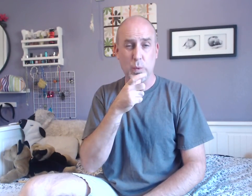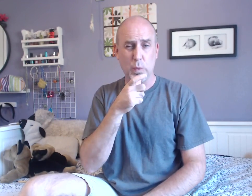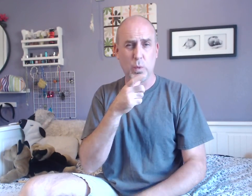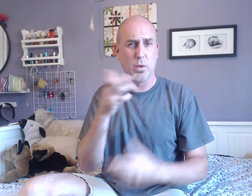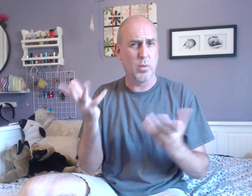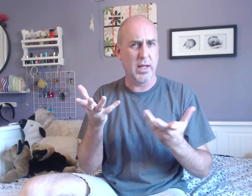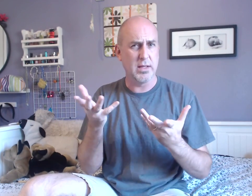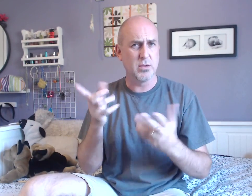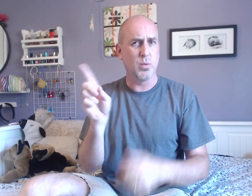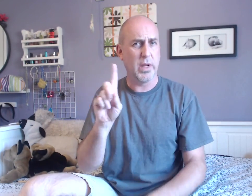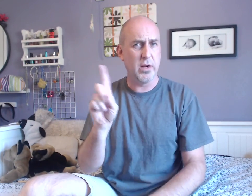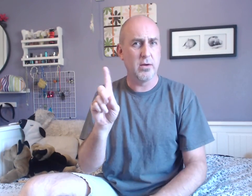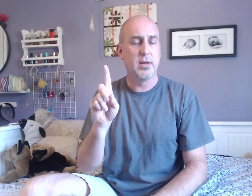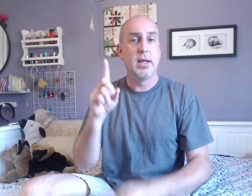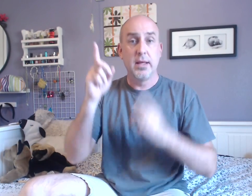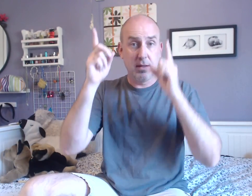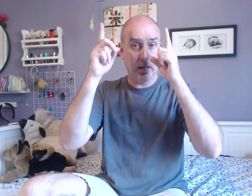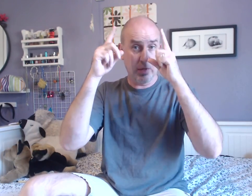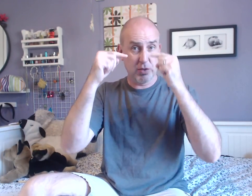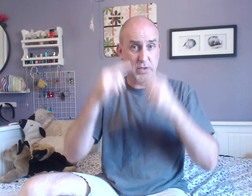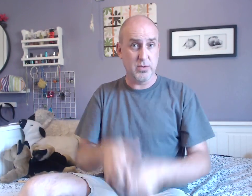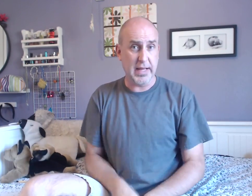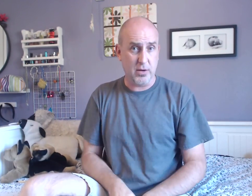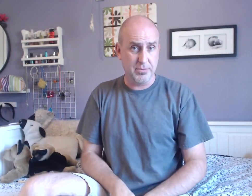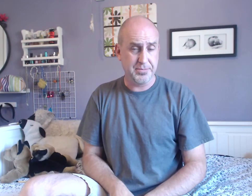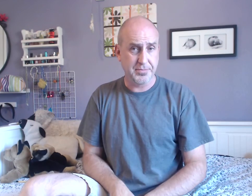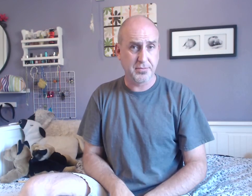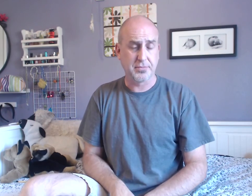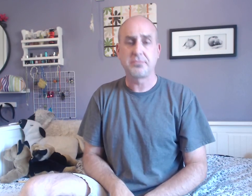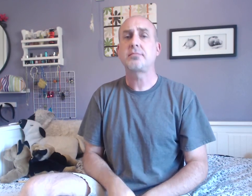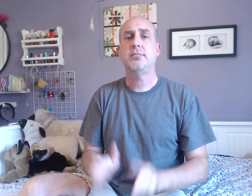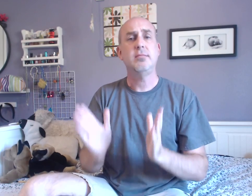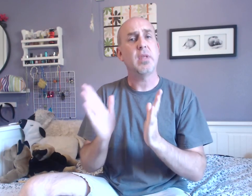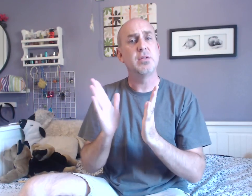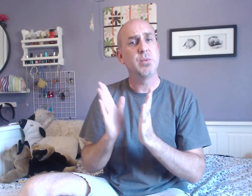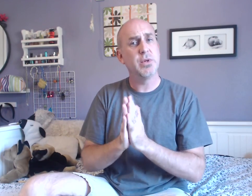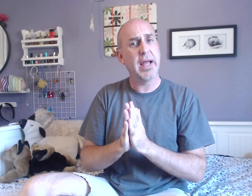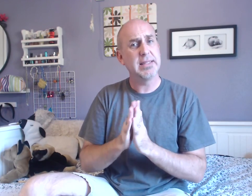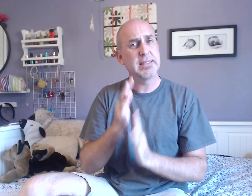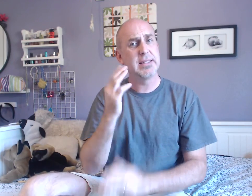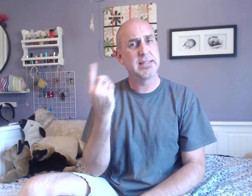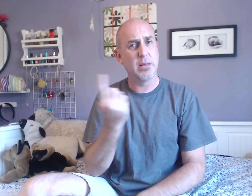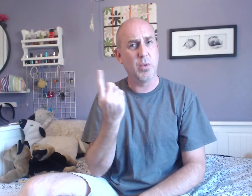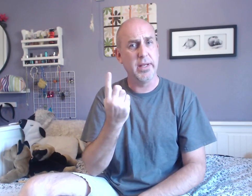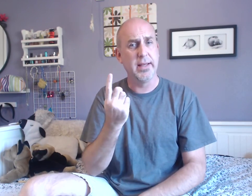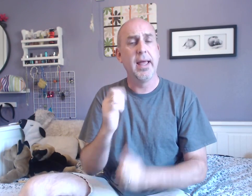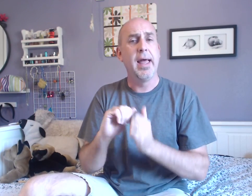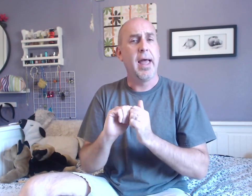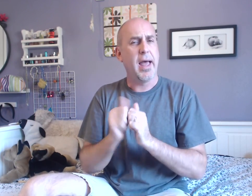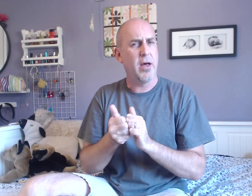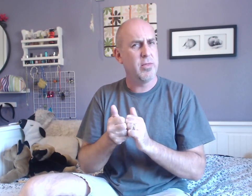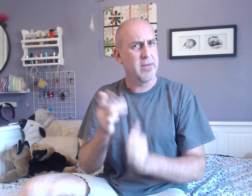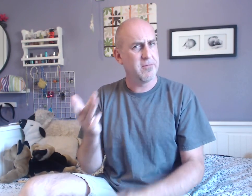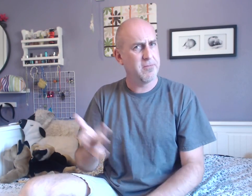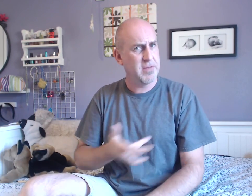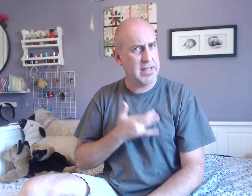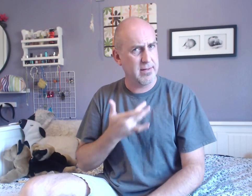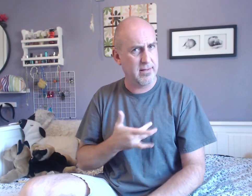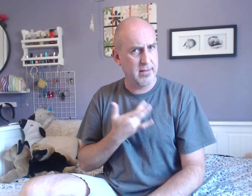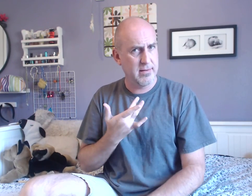or what or where, the eyebrows should go down. So when you're asking someone how they feel,